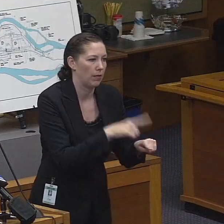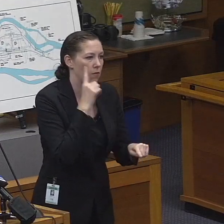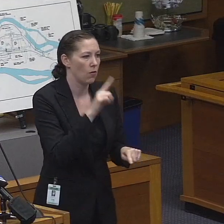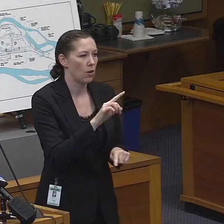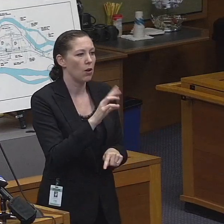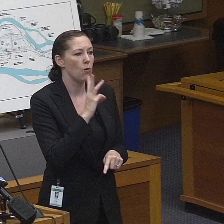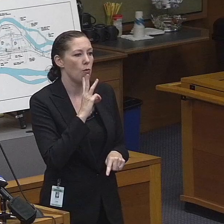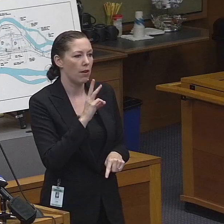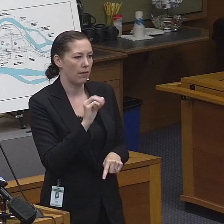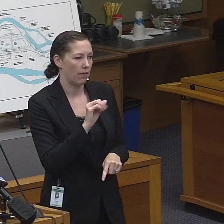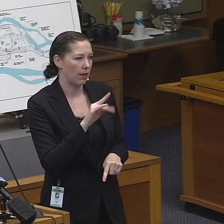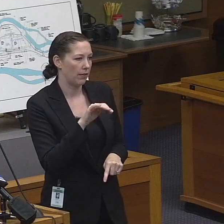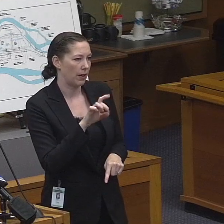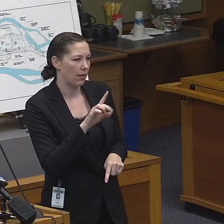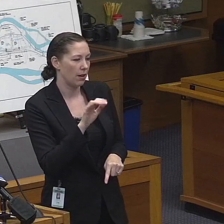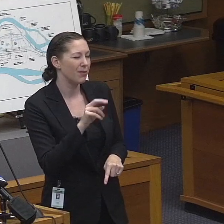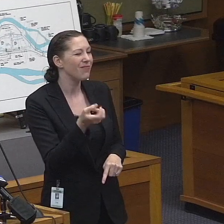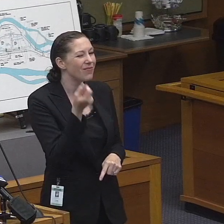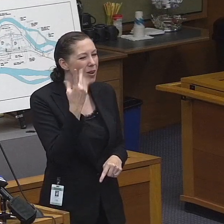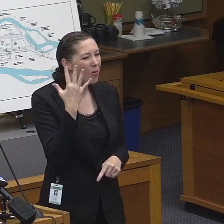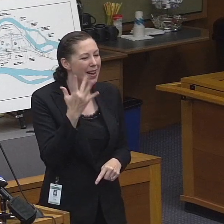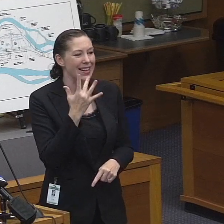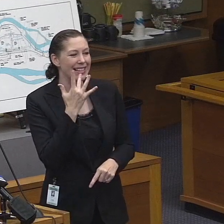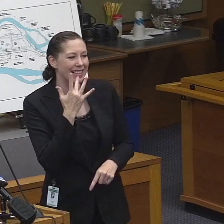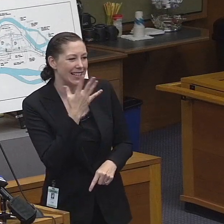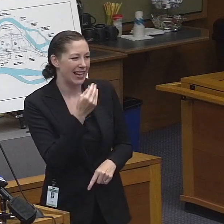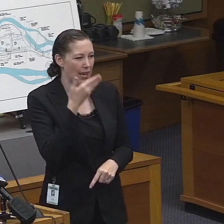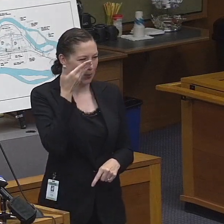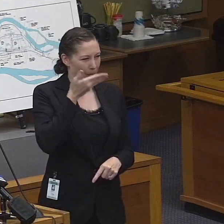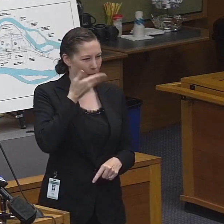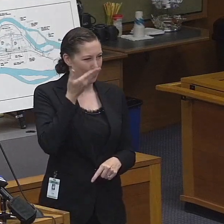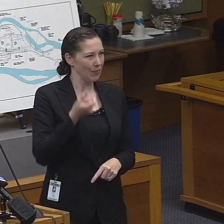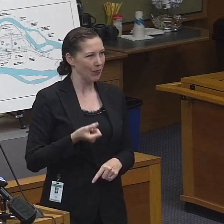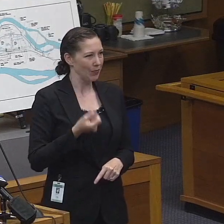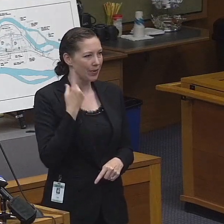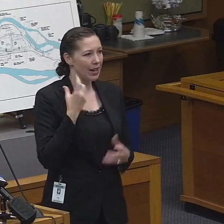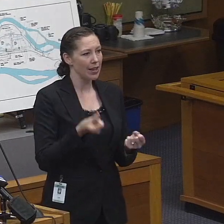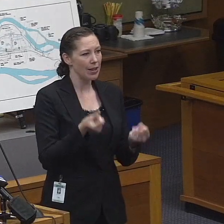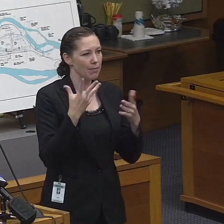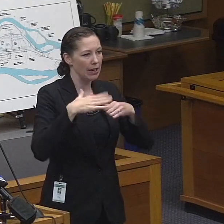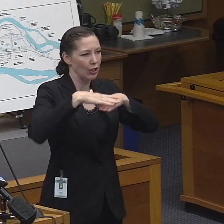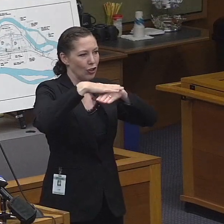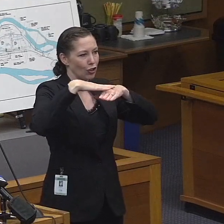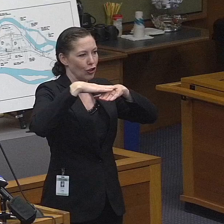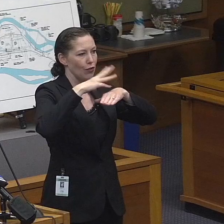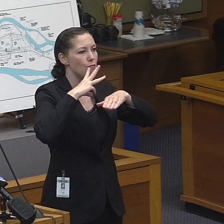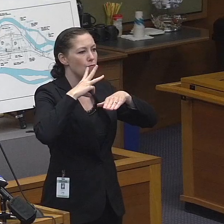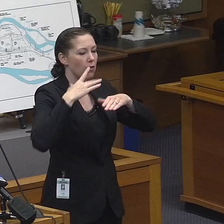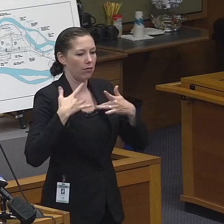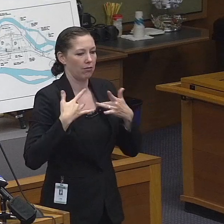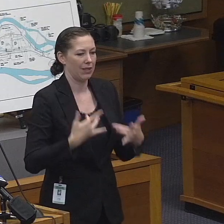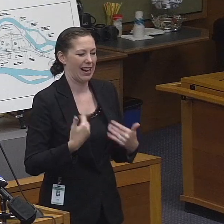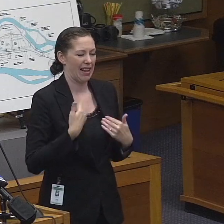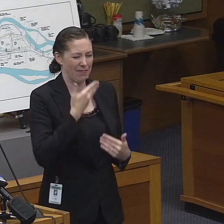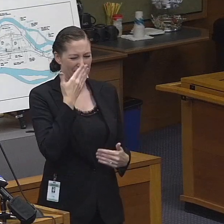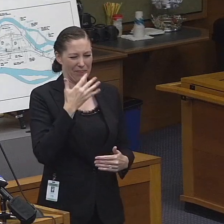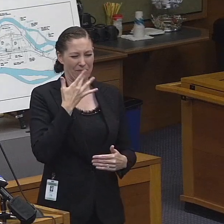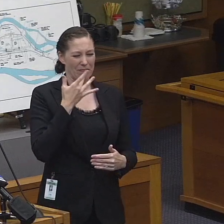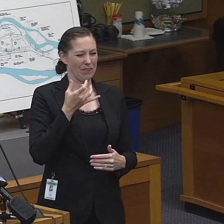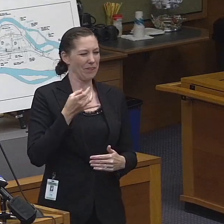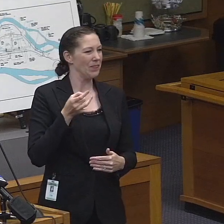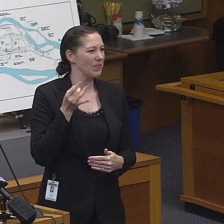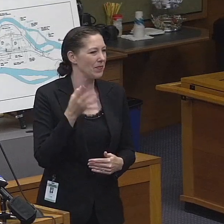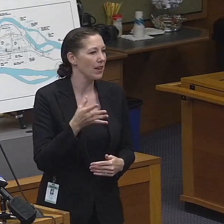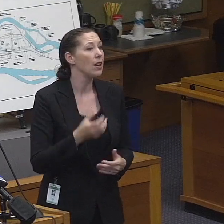odor. You know, a lot of our surface waters here get a kind of a seasonal taste and odor event that happens 1 or 2 weeks out of the year. So most